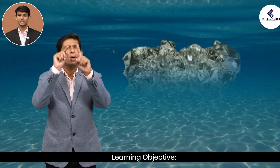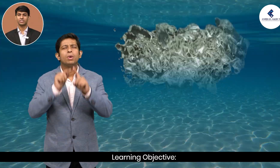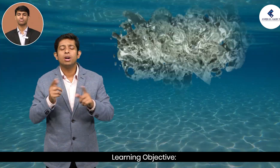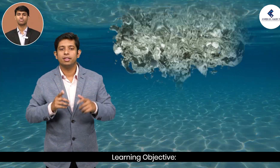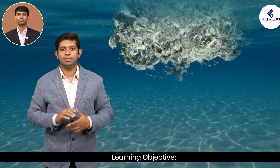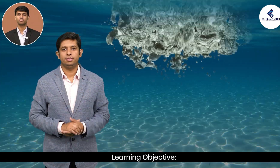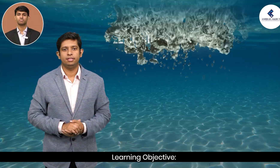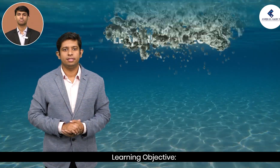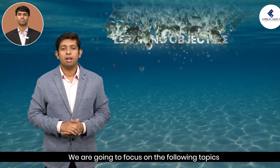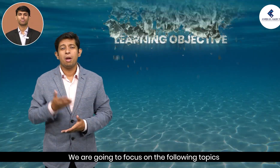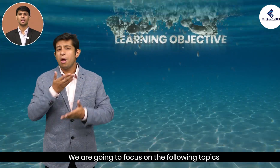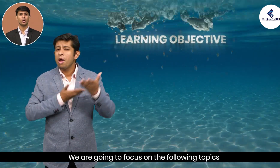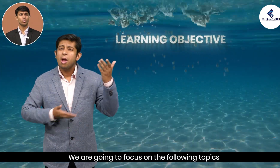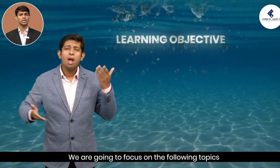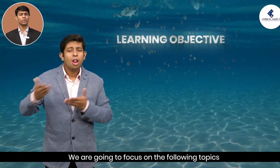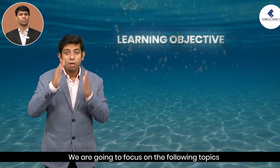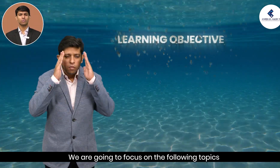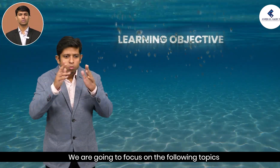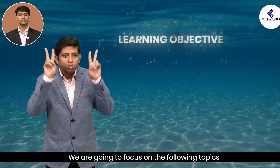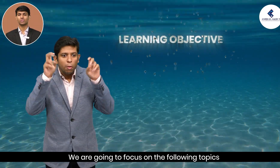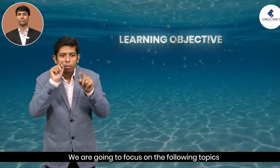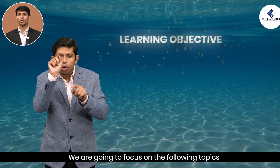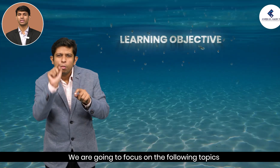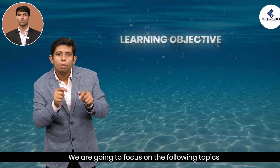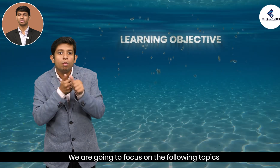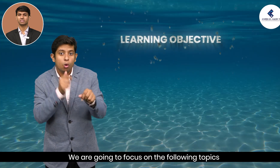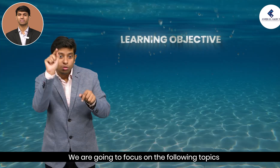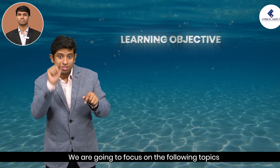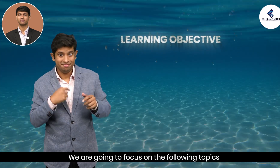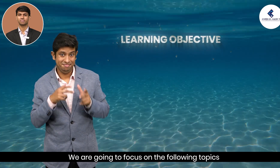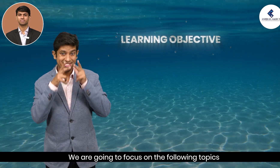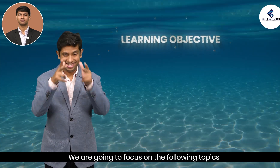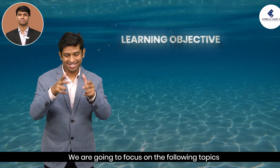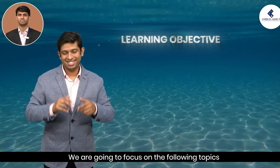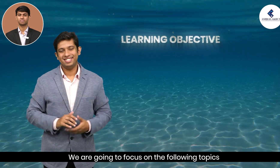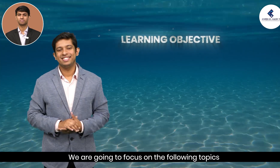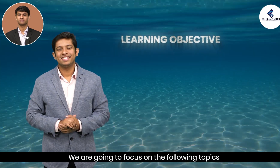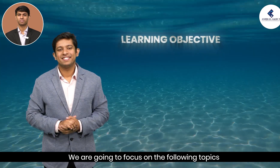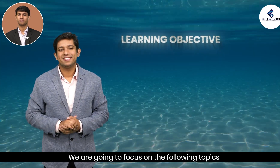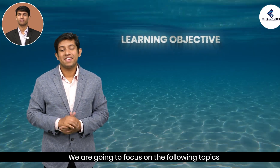Learning objective. We are going to focus on the following topics: